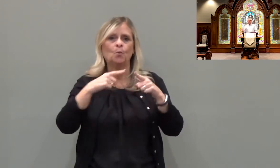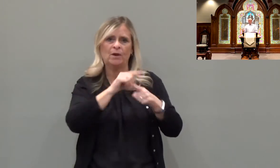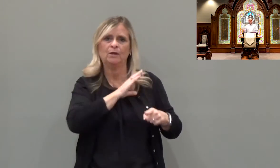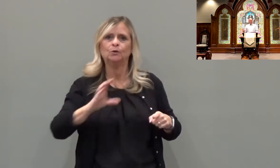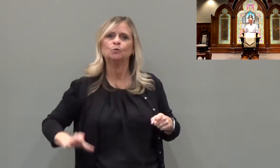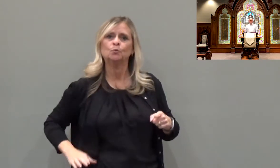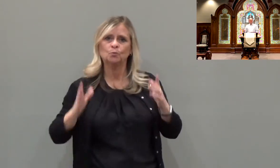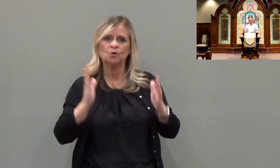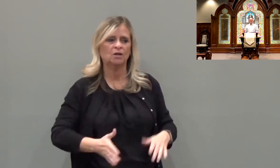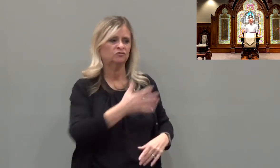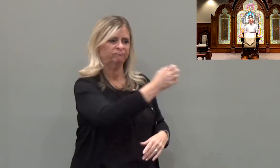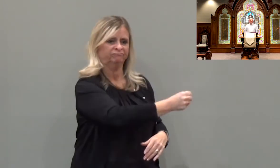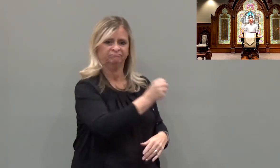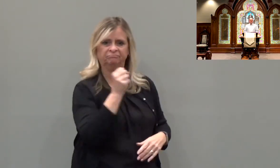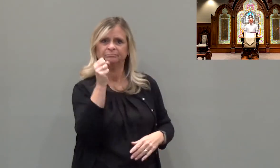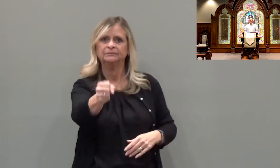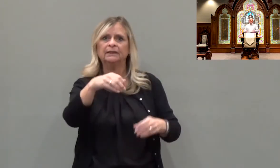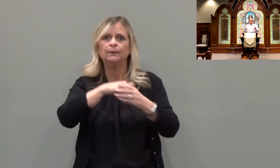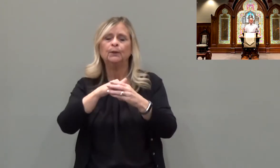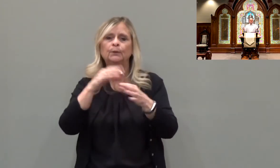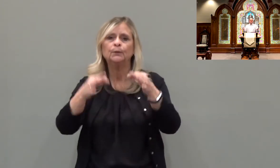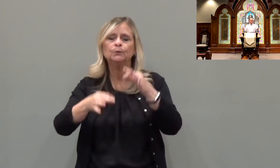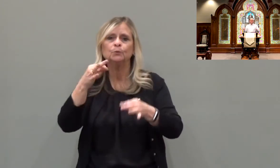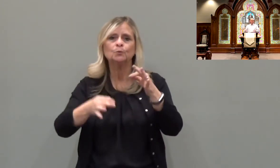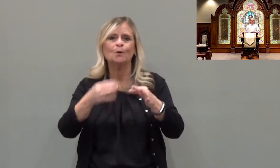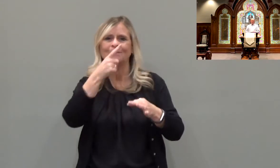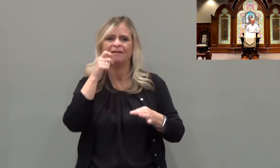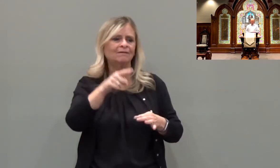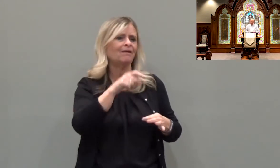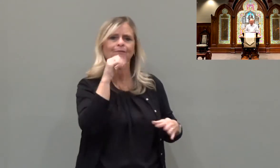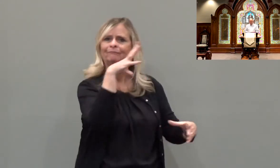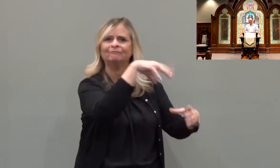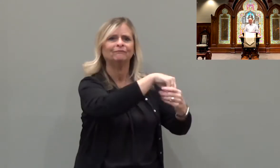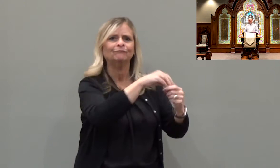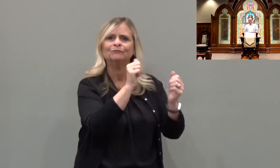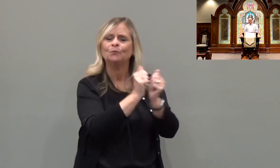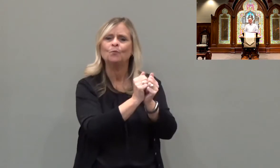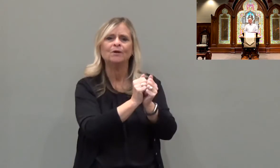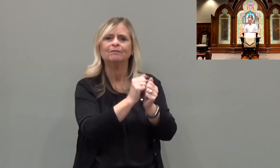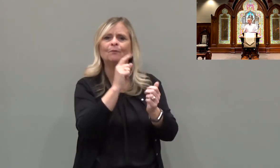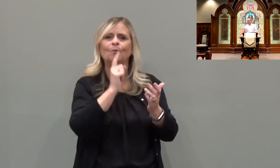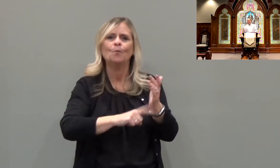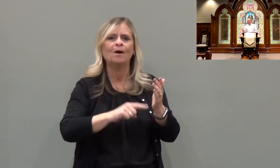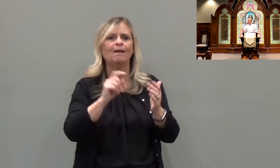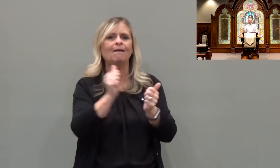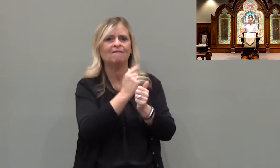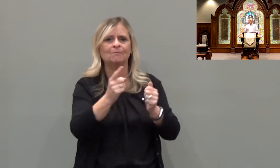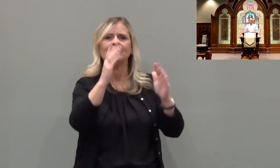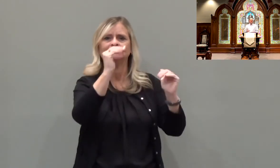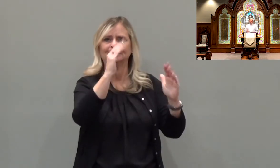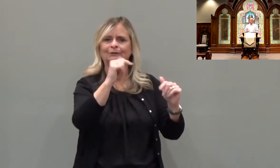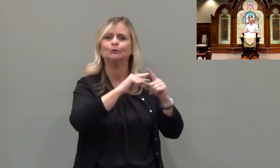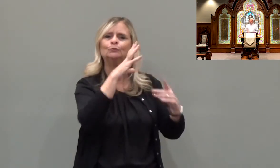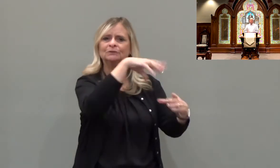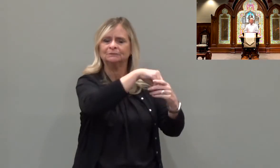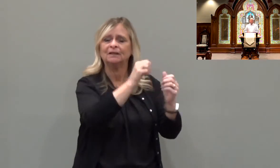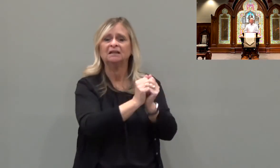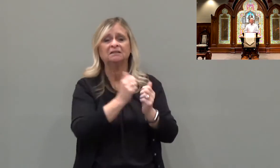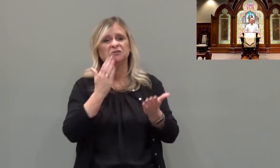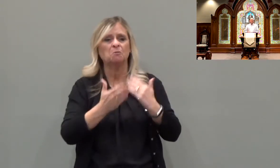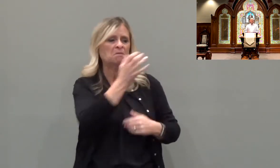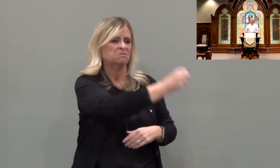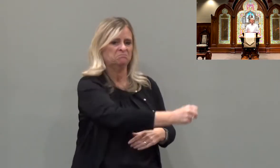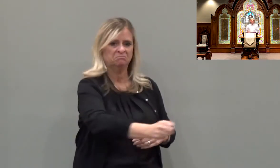not participating in things that every citizen was expected to participate in. There were people who might have been dragged into